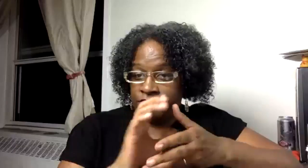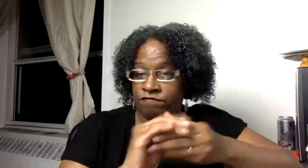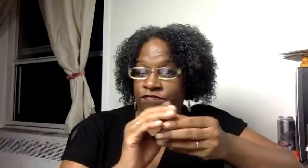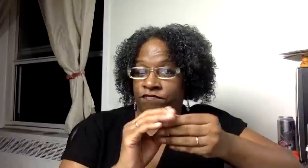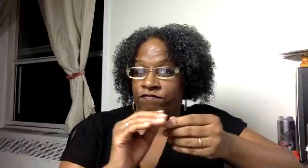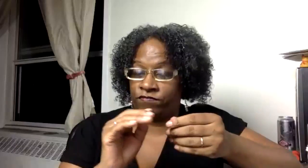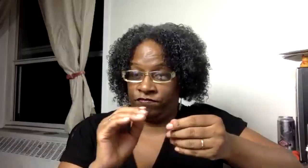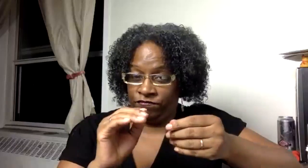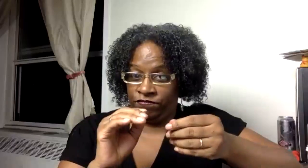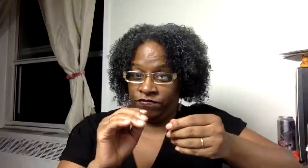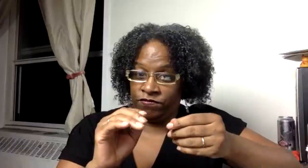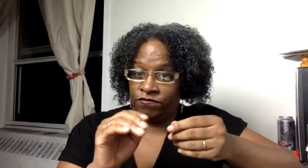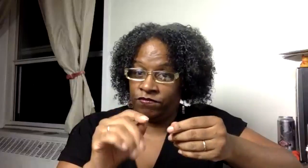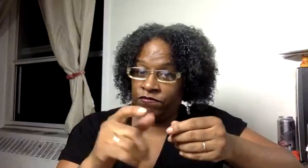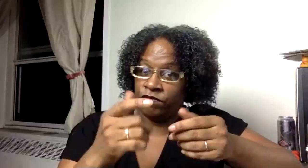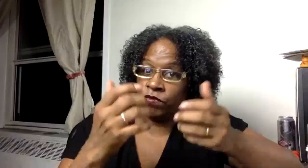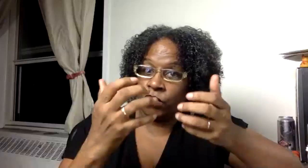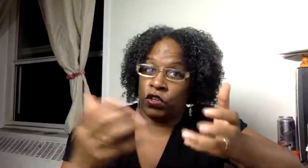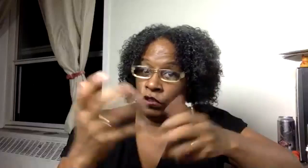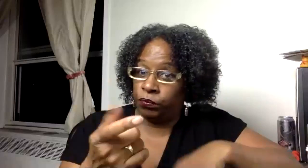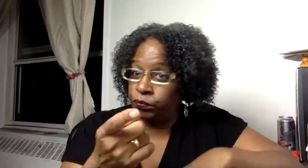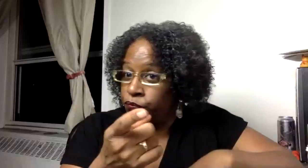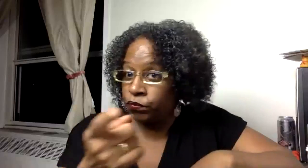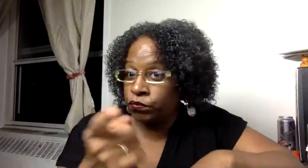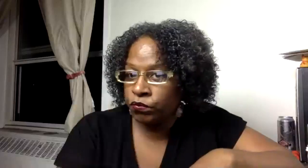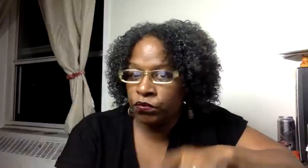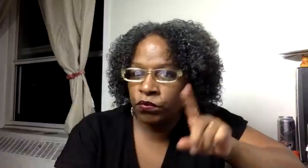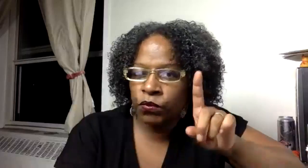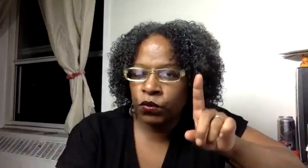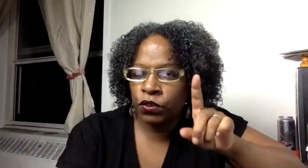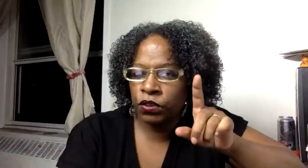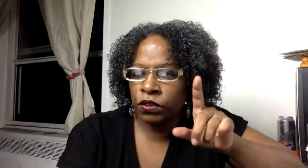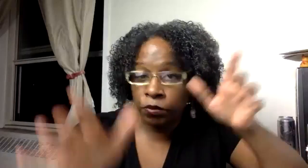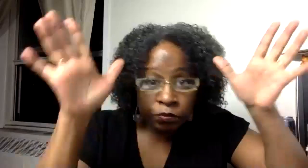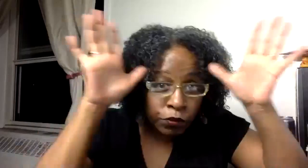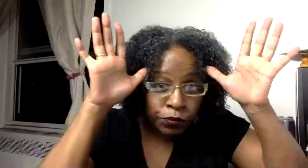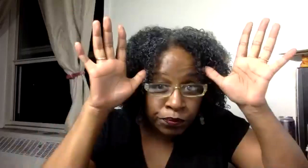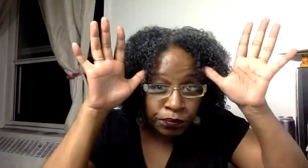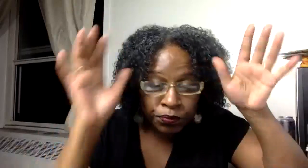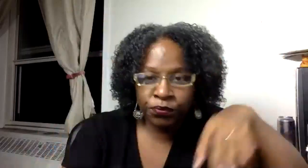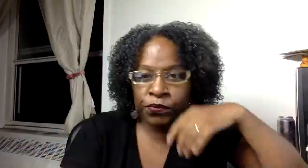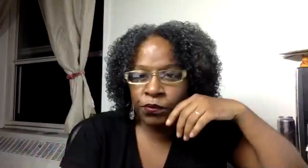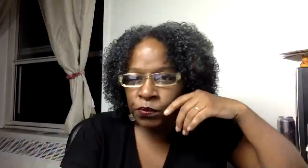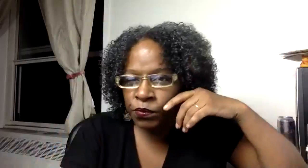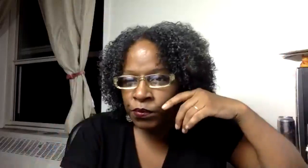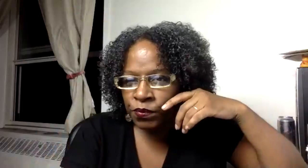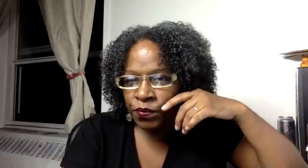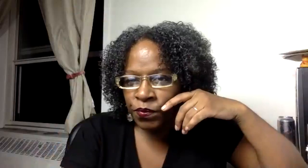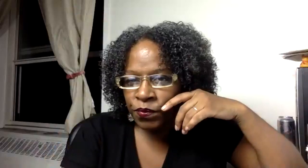Alt plus F2 right, paren button. To activate say lead. Alt plus Q to act reactions button. To act